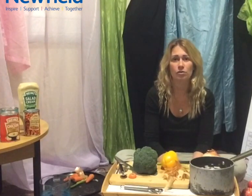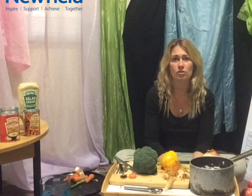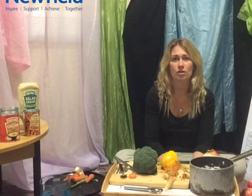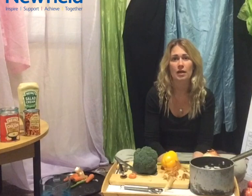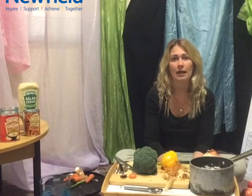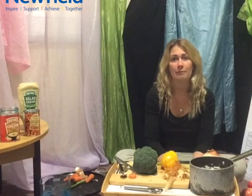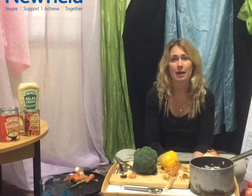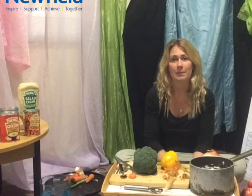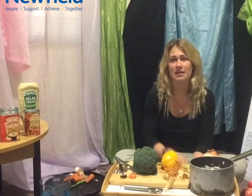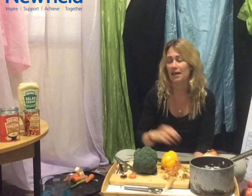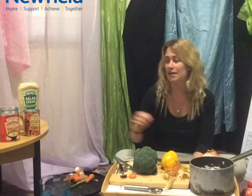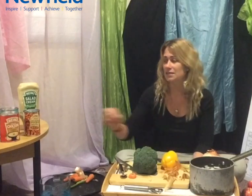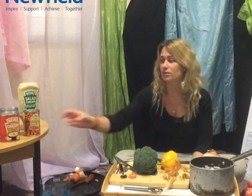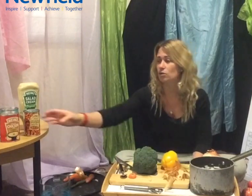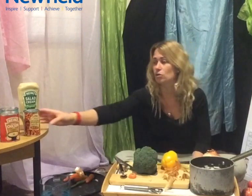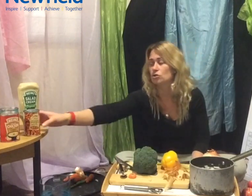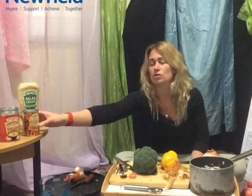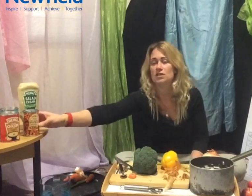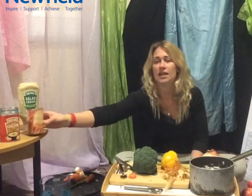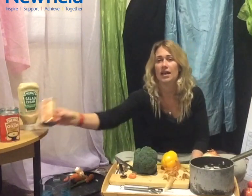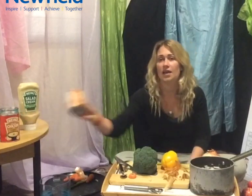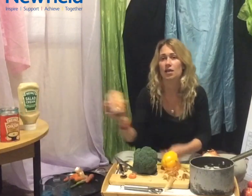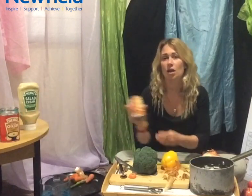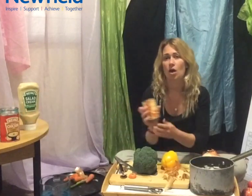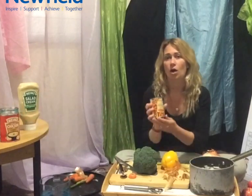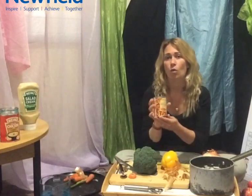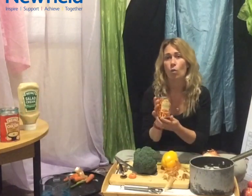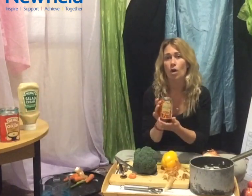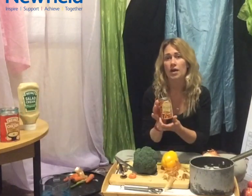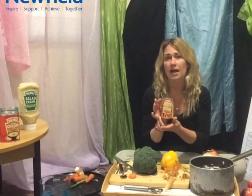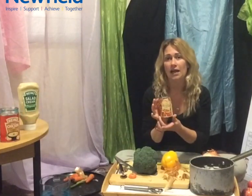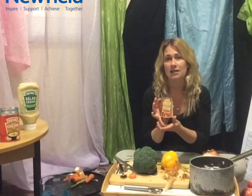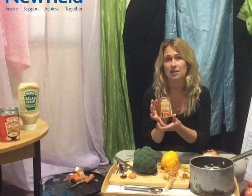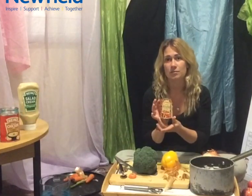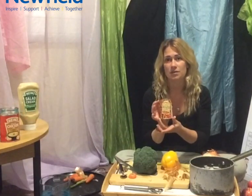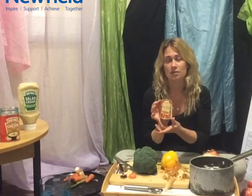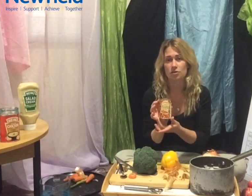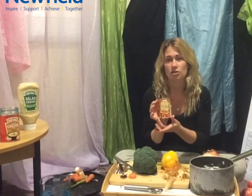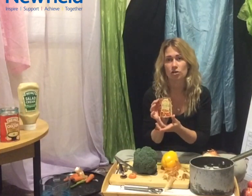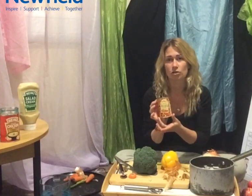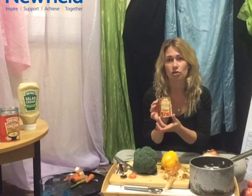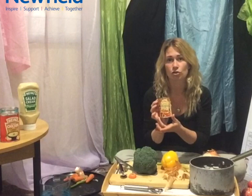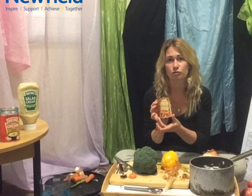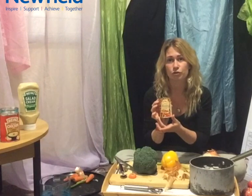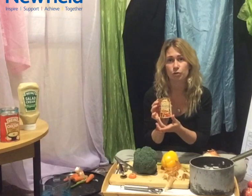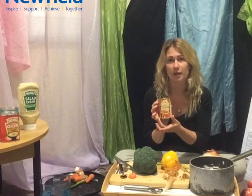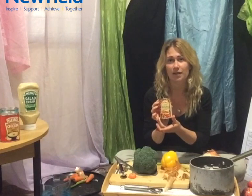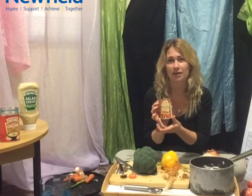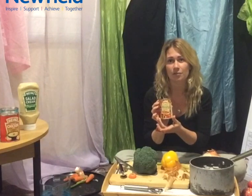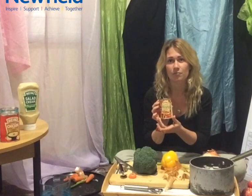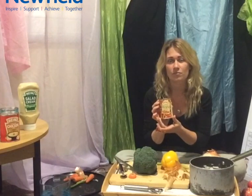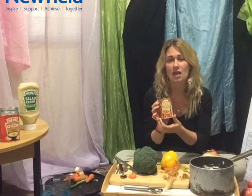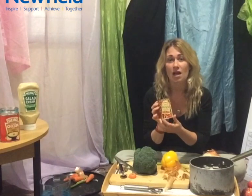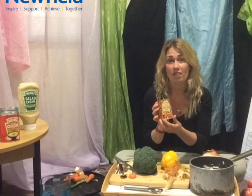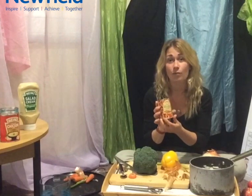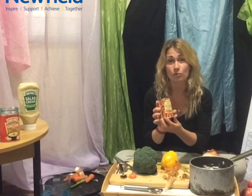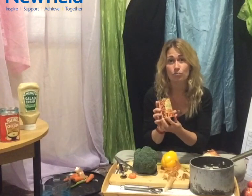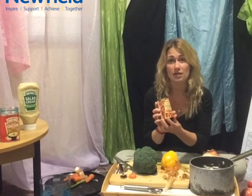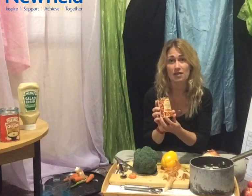house, it might be nice if you could just take one item down to your local food bank, and that would really,